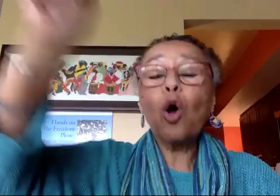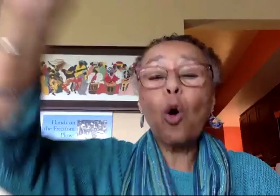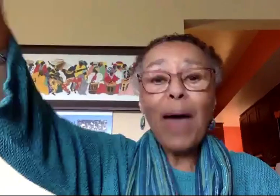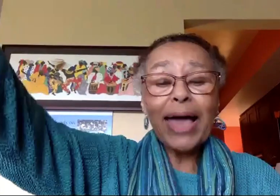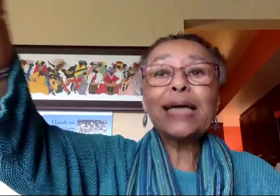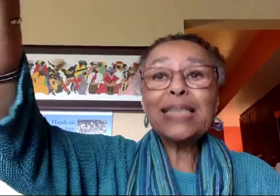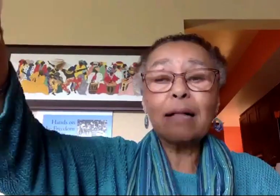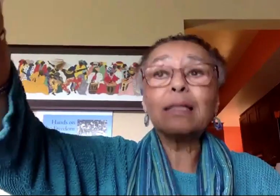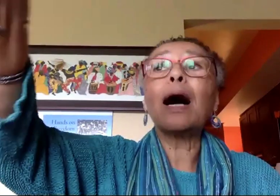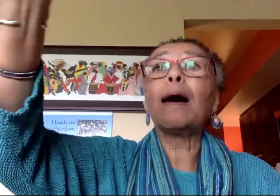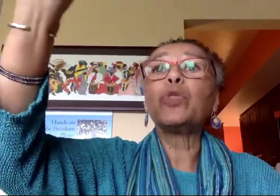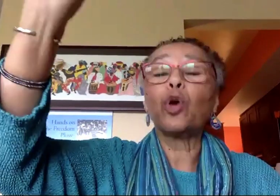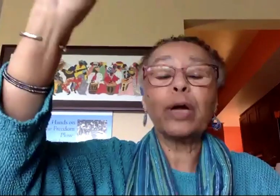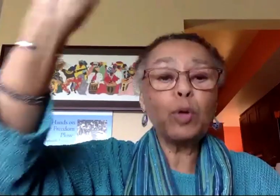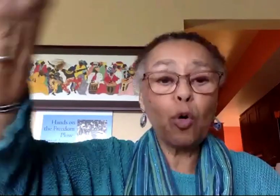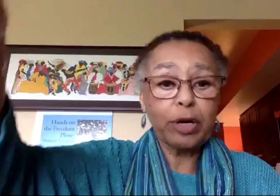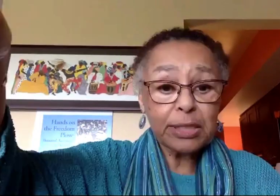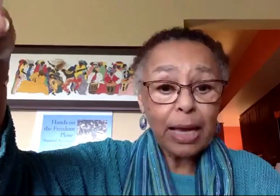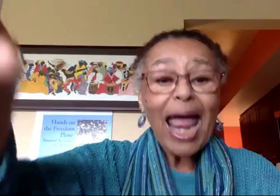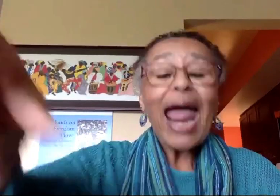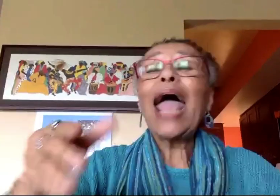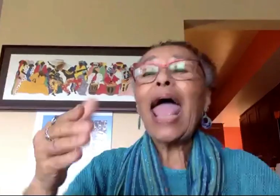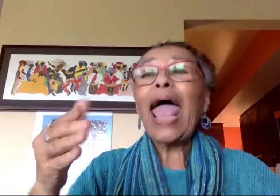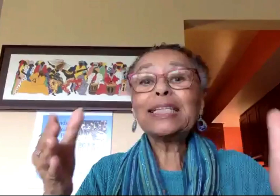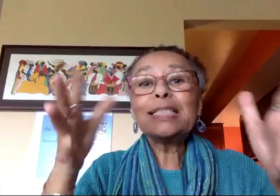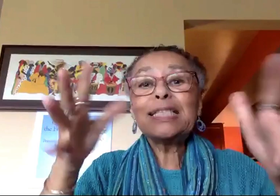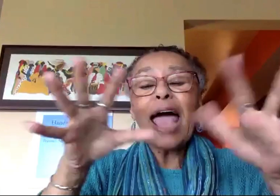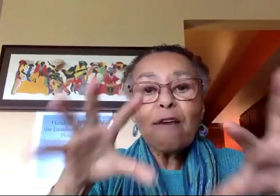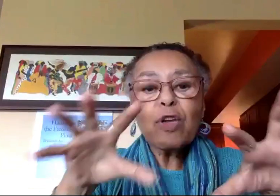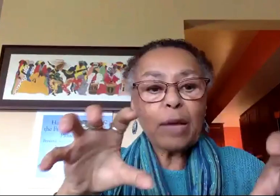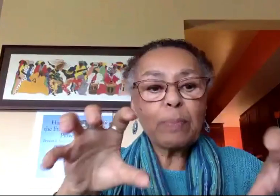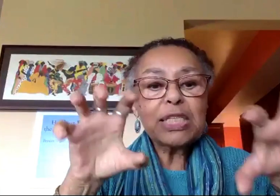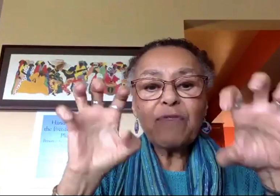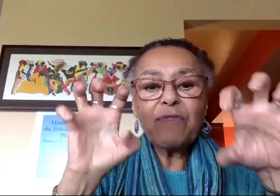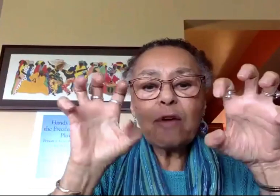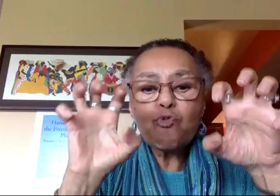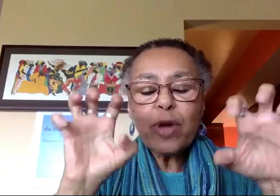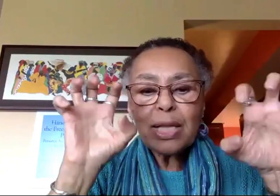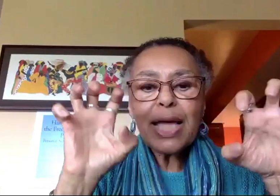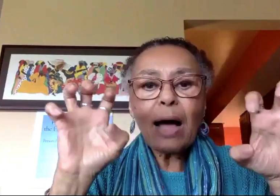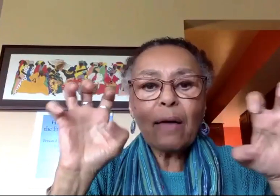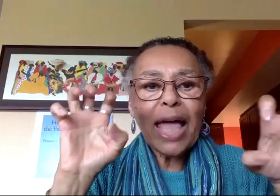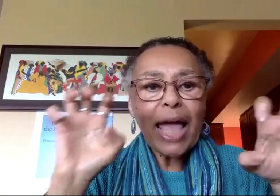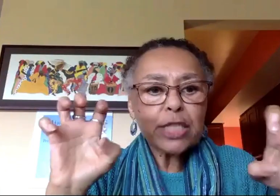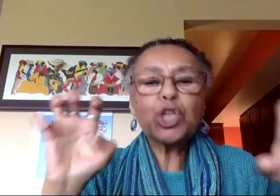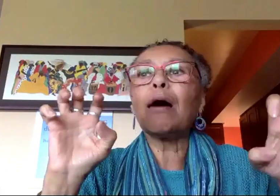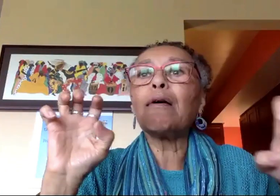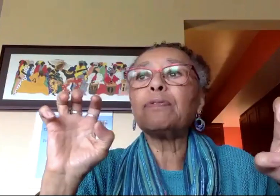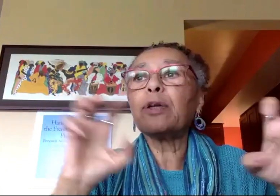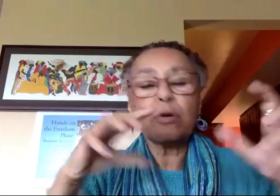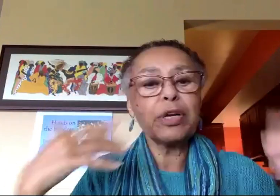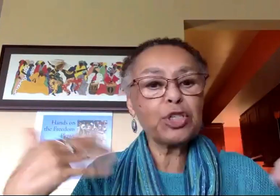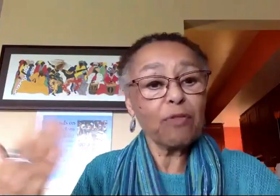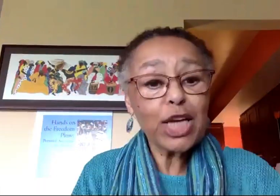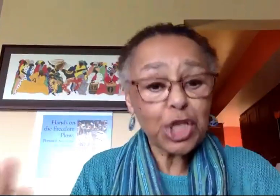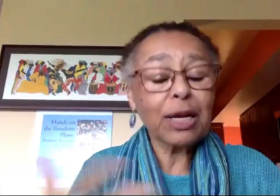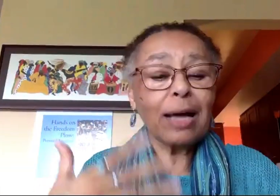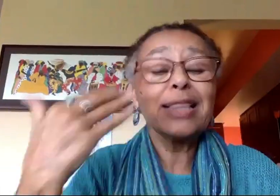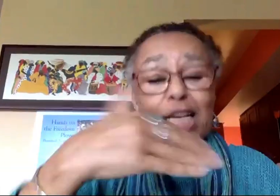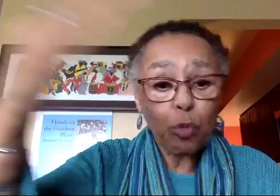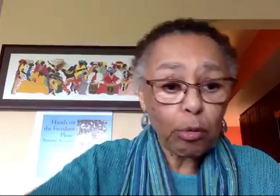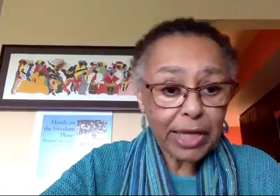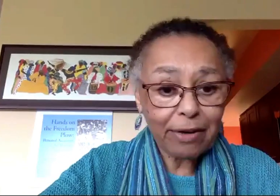going to go back and tell your employers. And since everybody was living really on the edge of, near